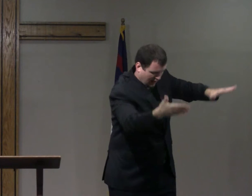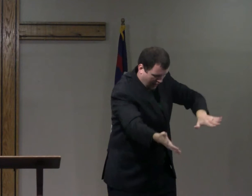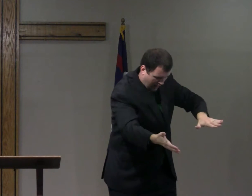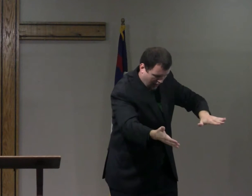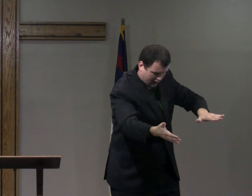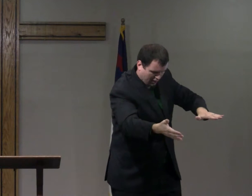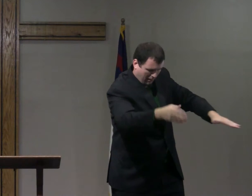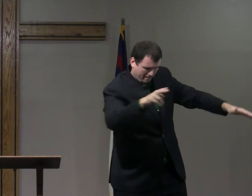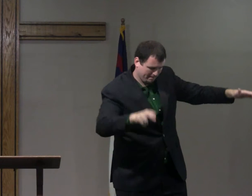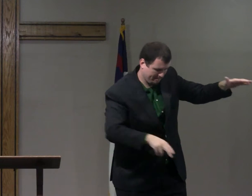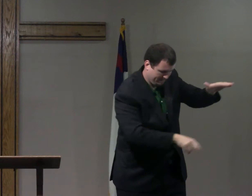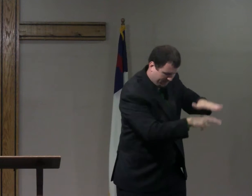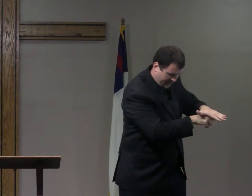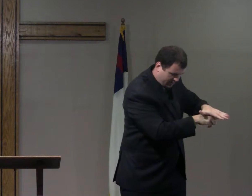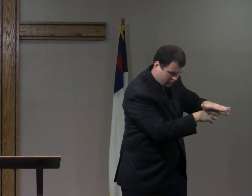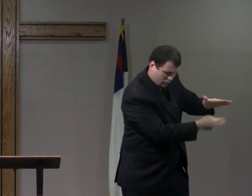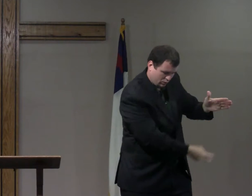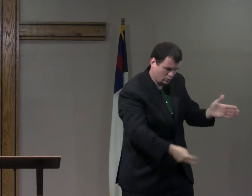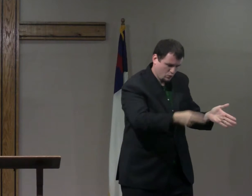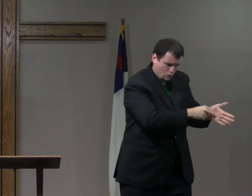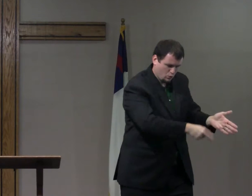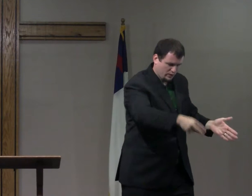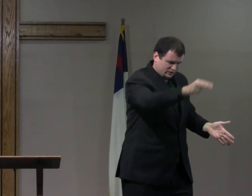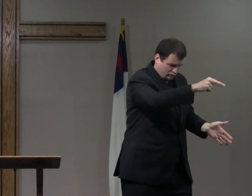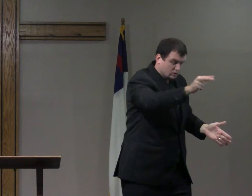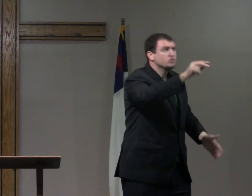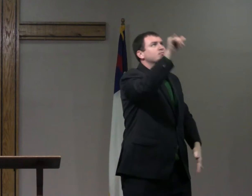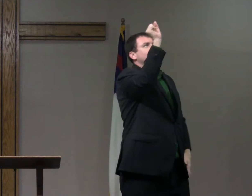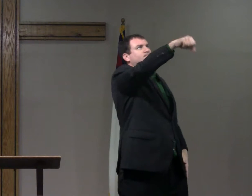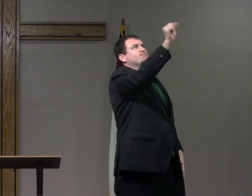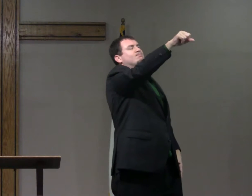is, Jesus' death, burial, and resurrection.